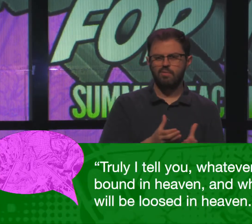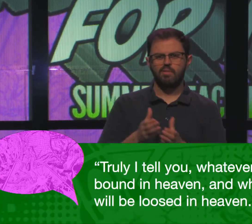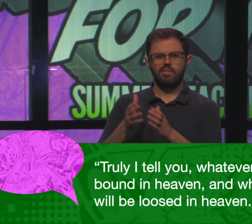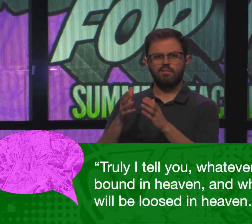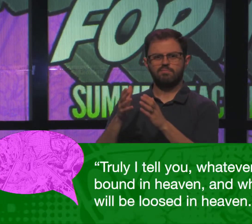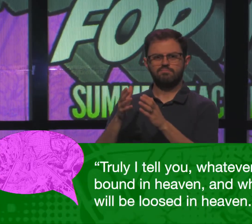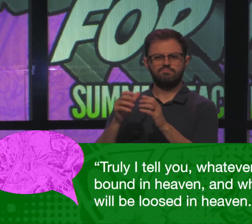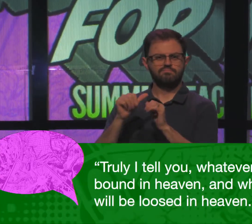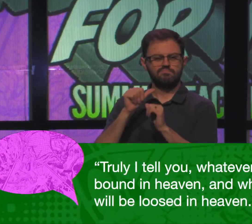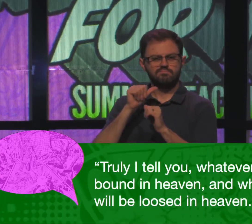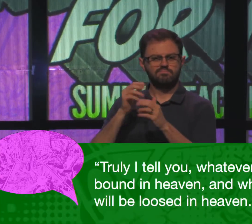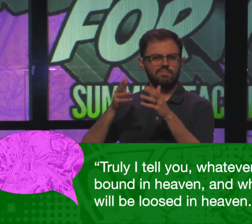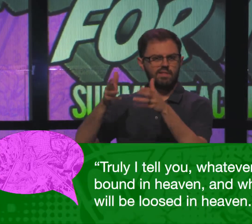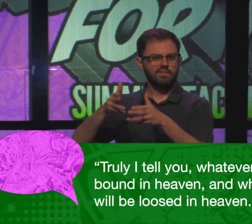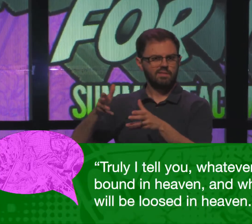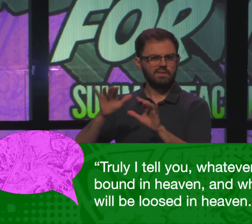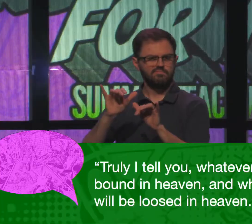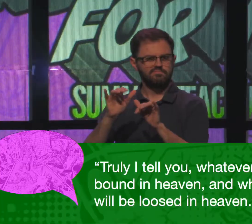Yeah.